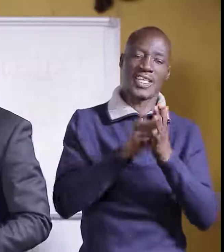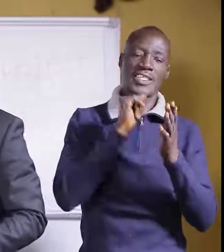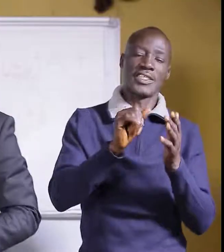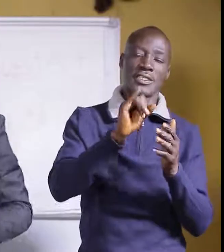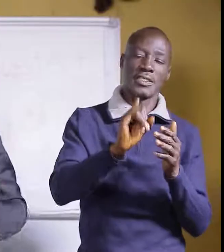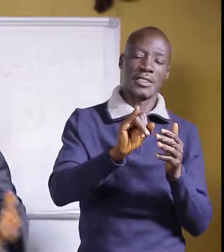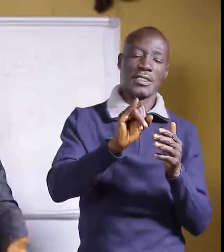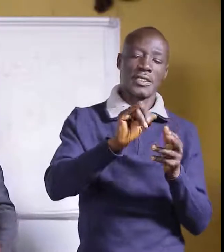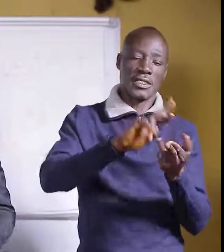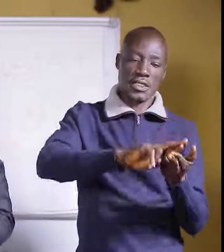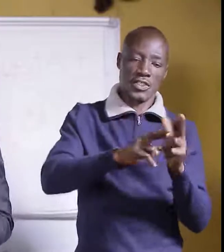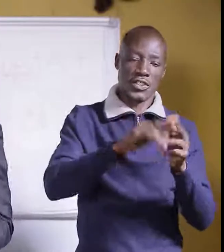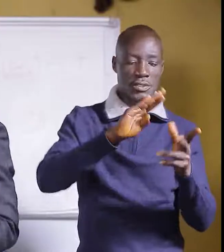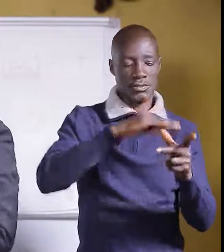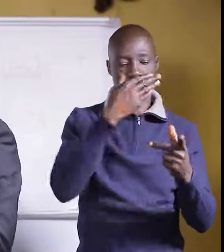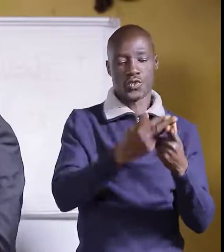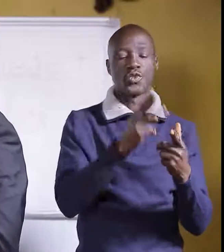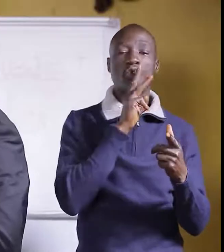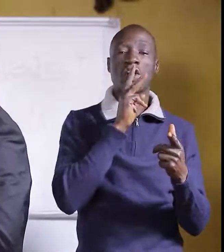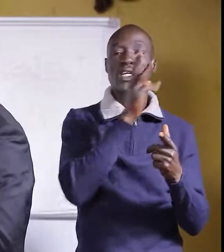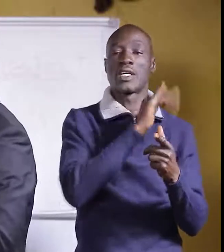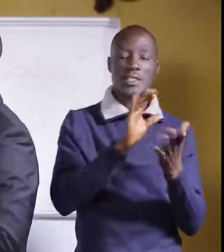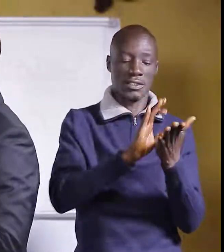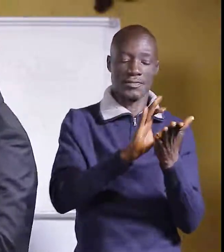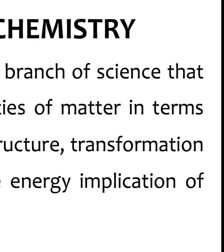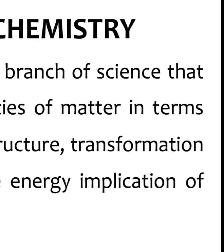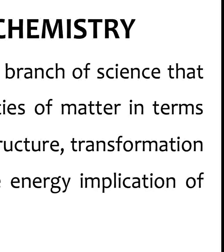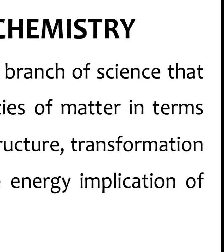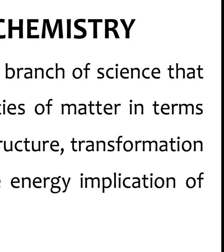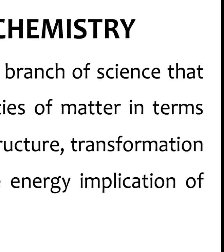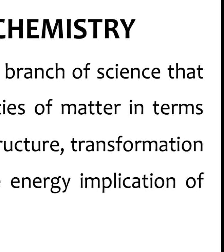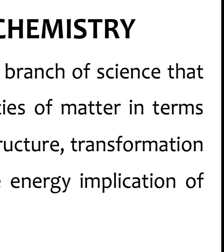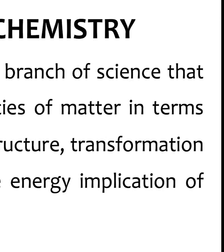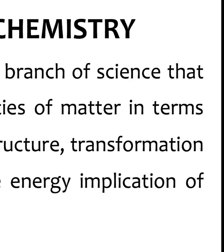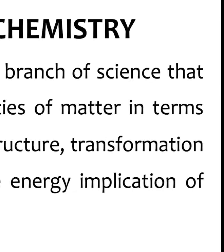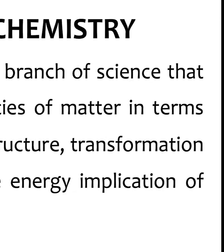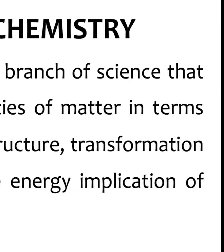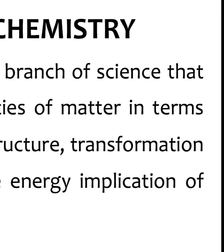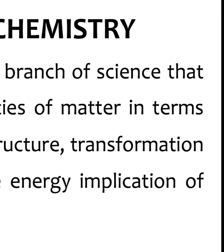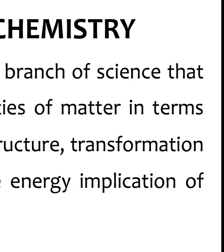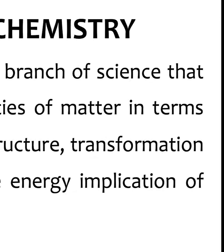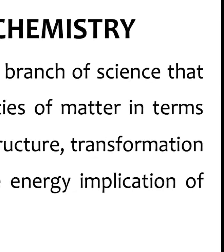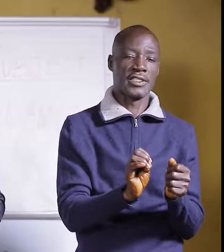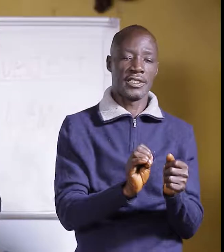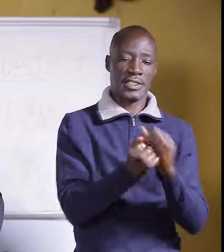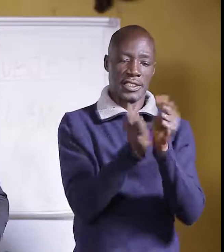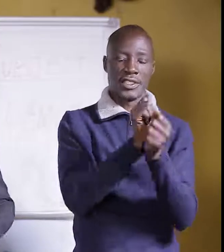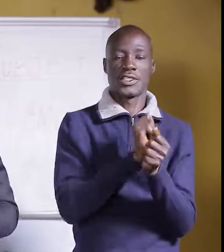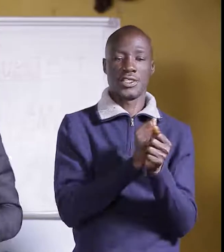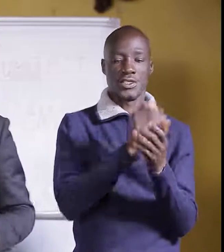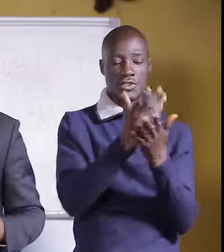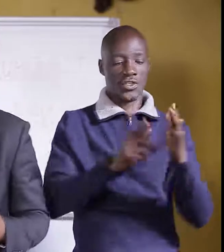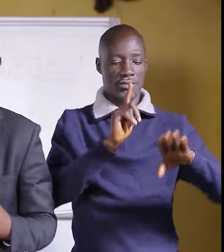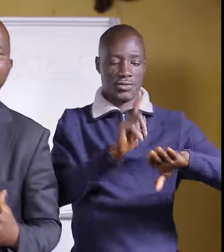between water and cement, and so many other issues. Then, energy implication of chemical changes. Now, sometimes